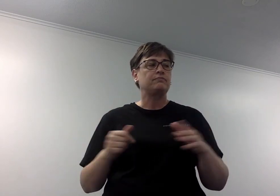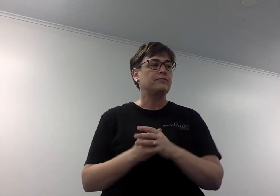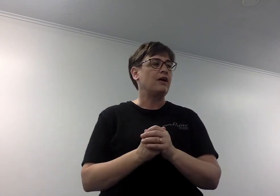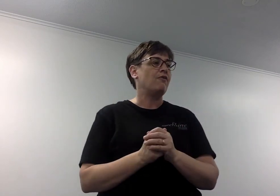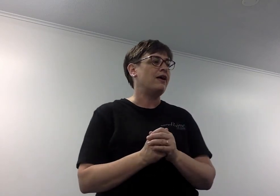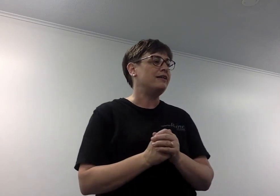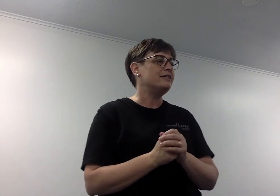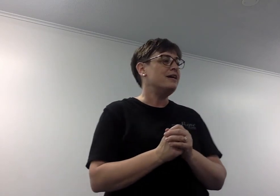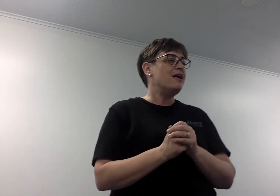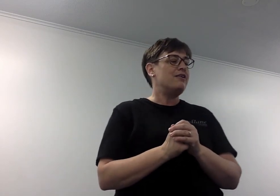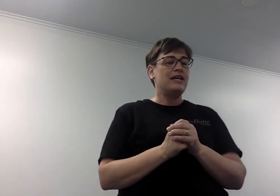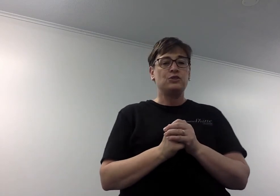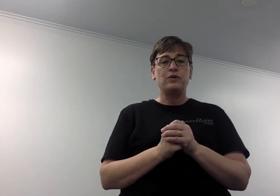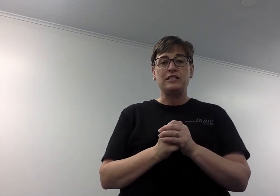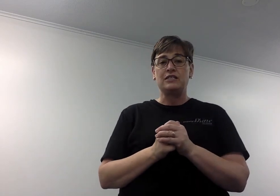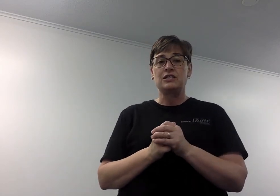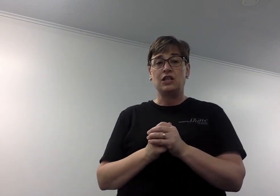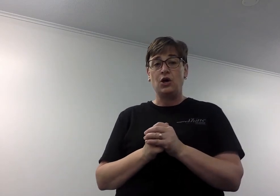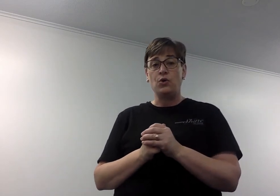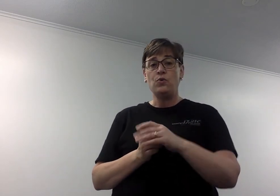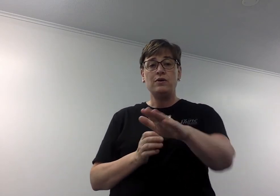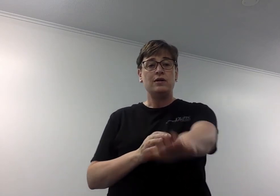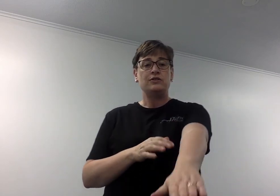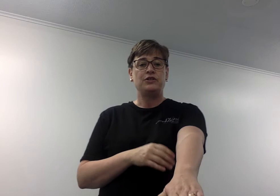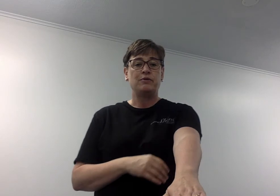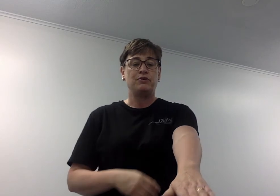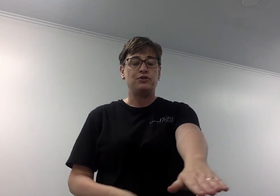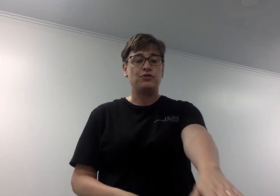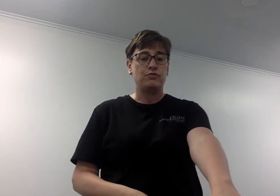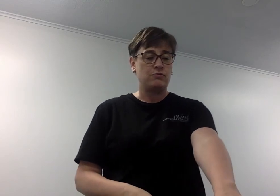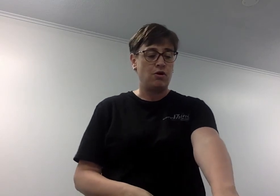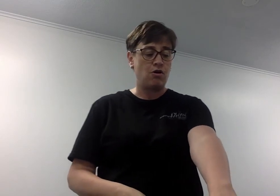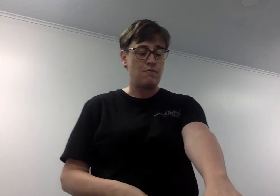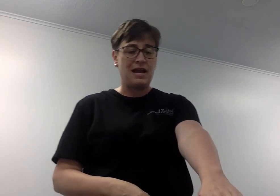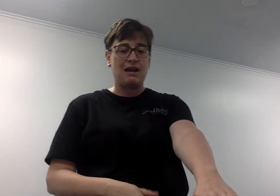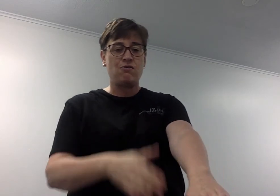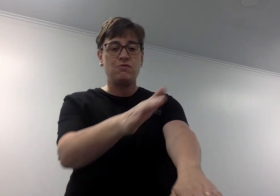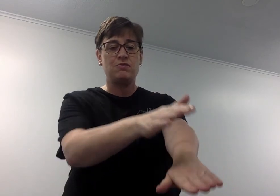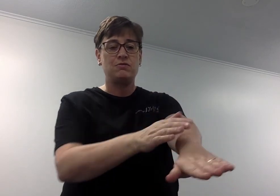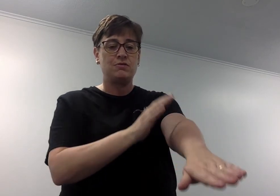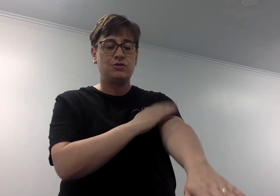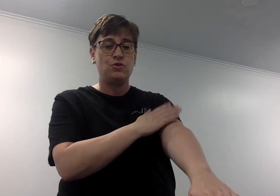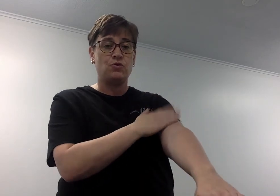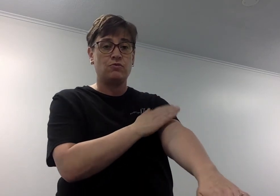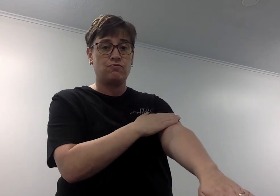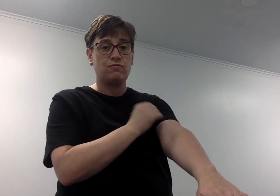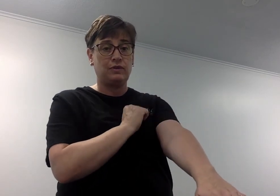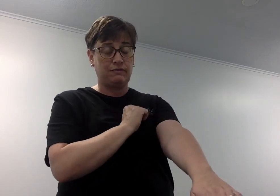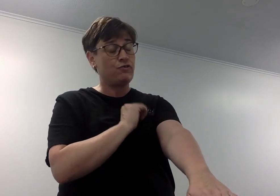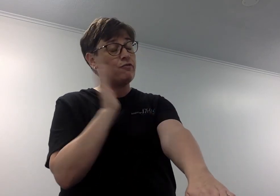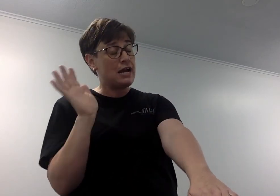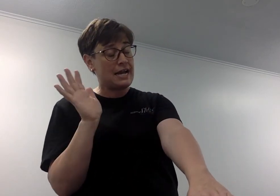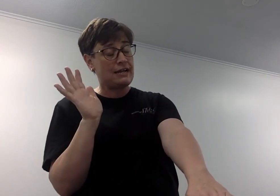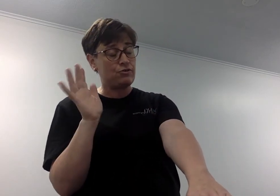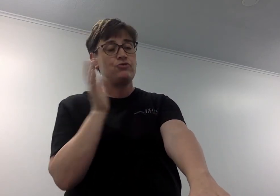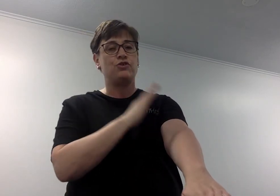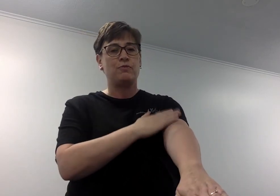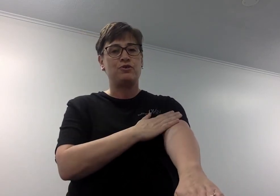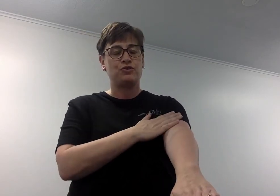All right. Next one is slow. So you're going to put your arm out. For right-handers, you're going to put your left